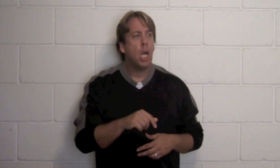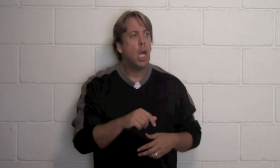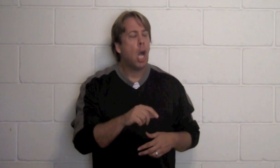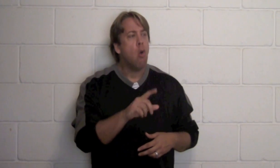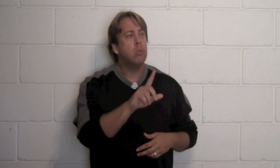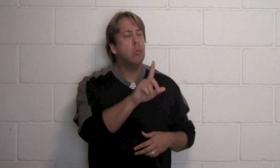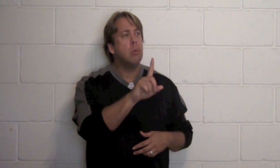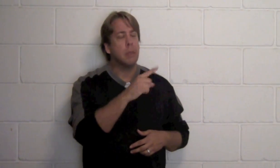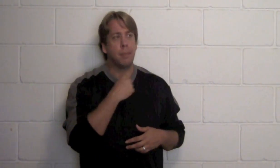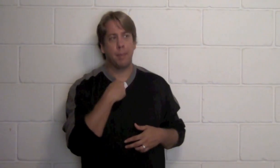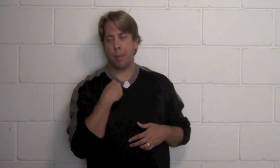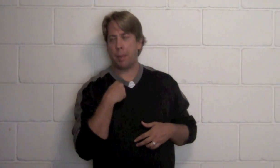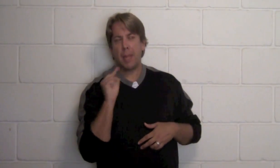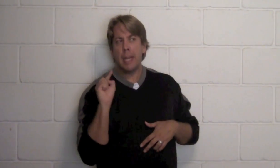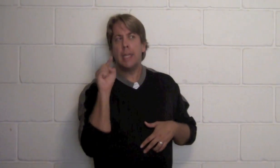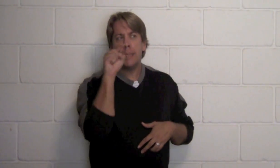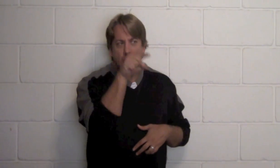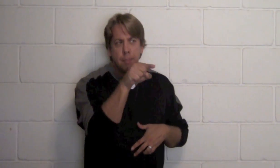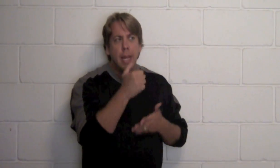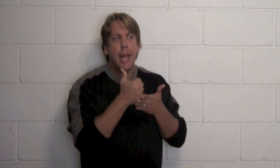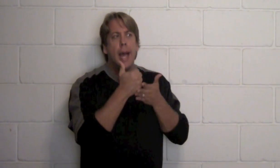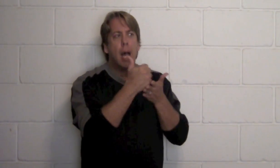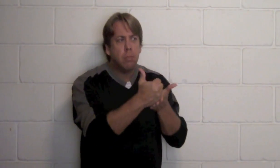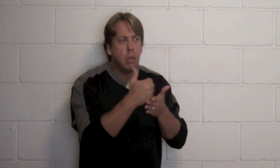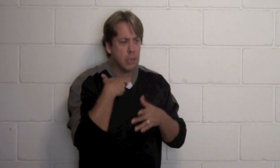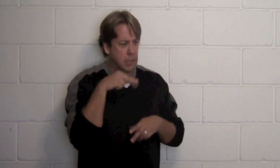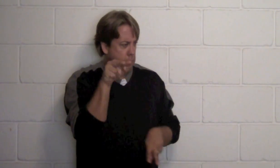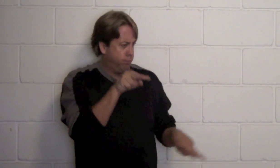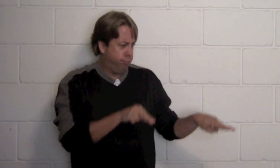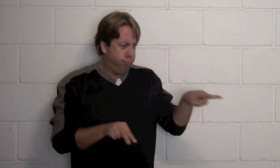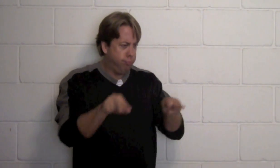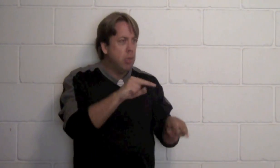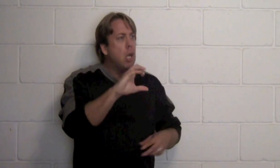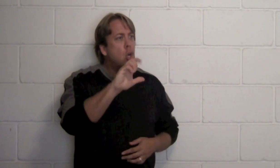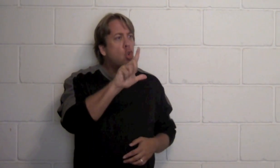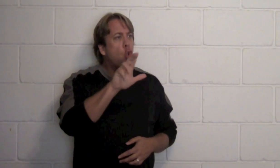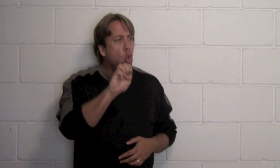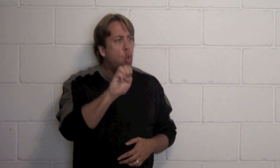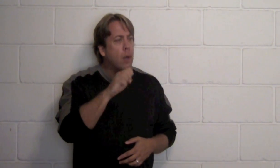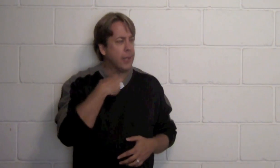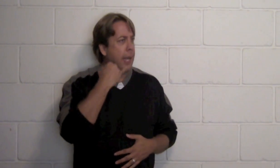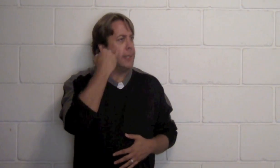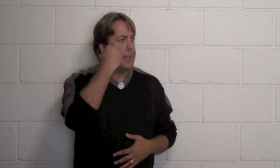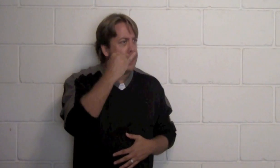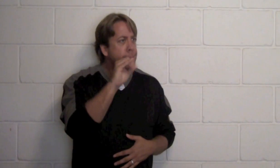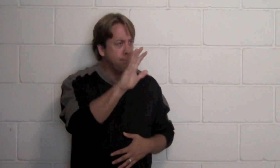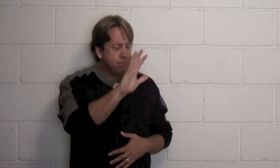The middle sister said, let me come over there and look for some